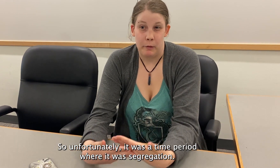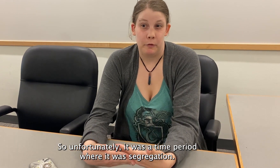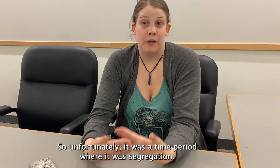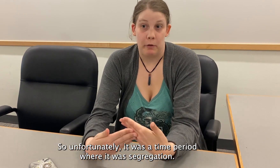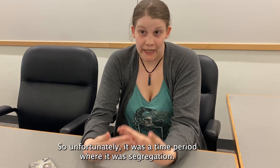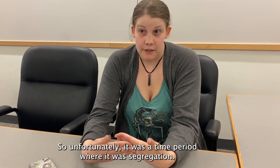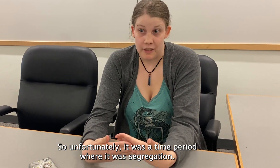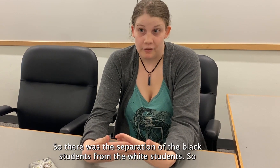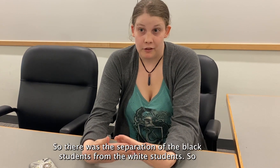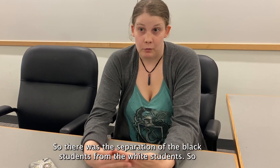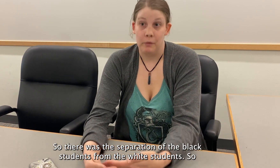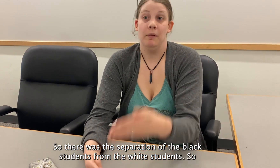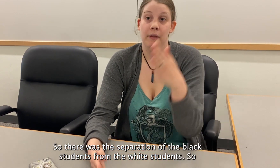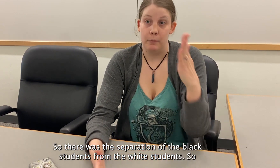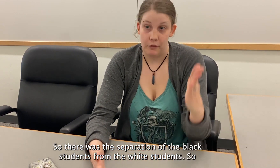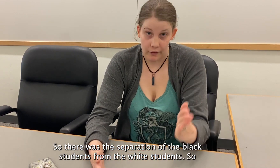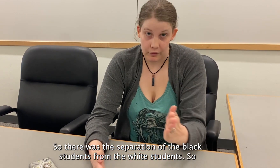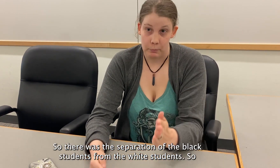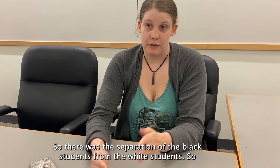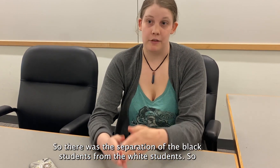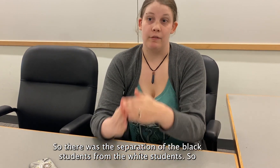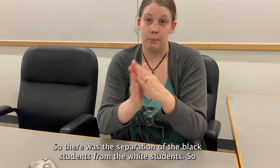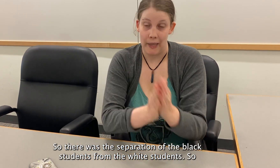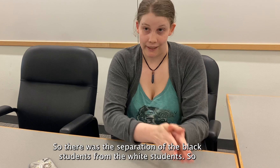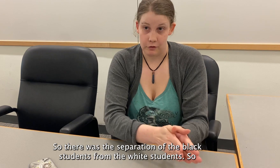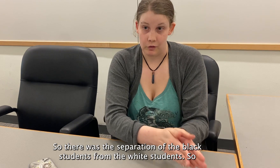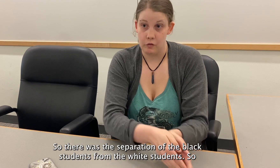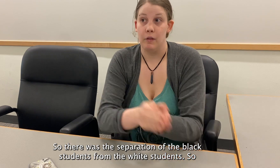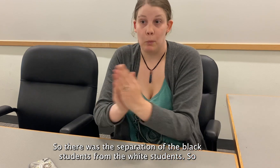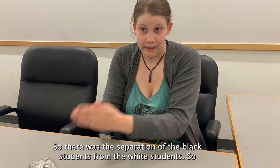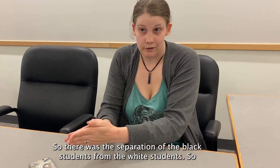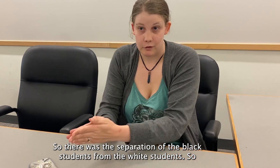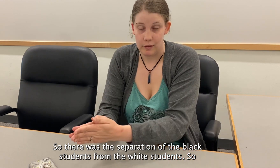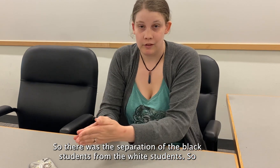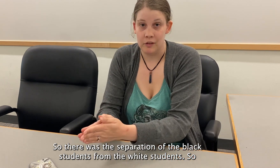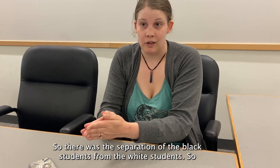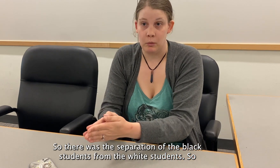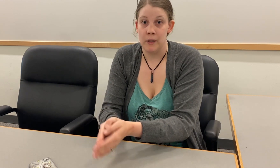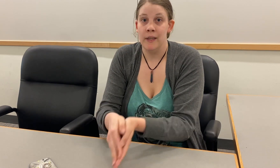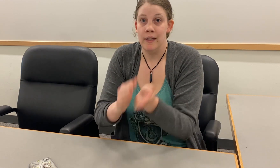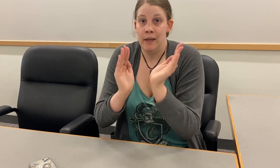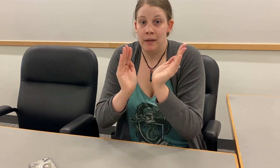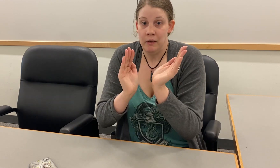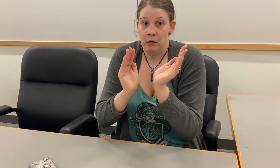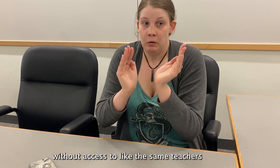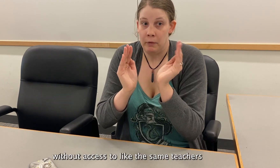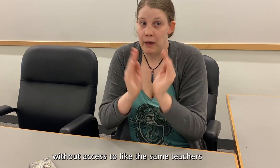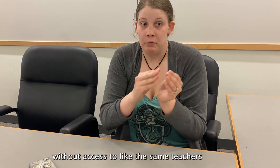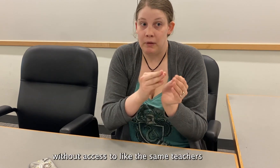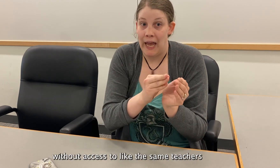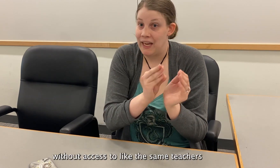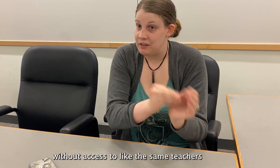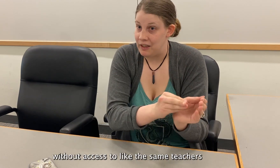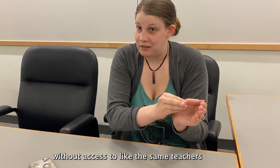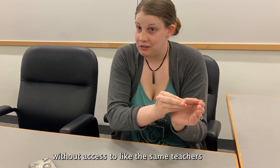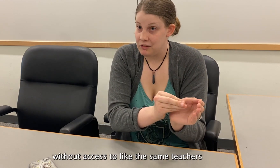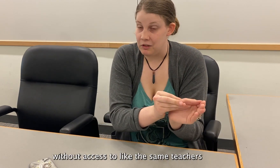was segregation. So there was the separation of the black students from the white students. So without access to the